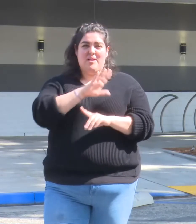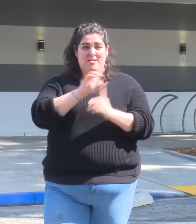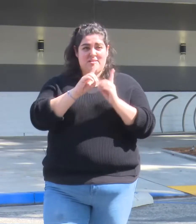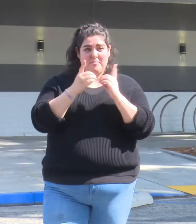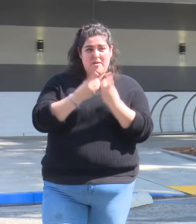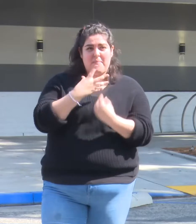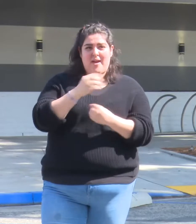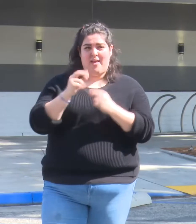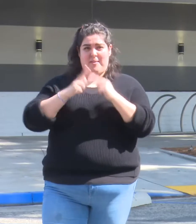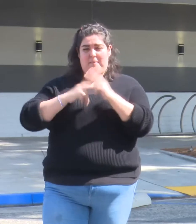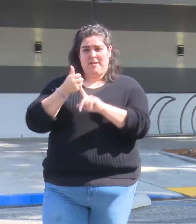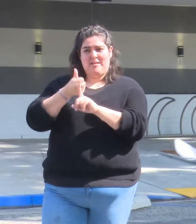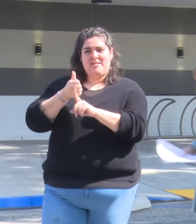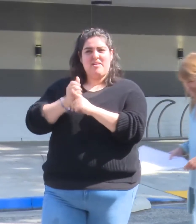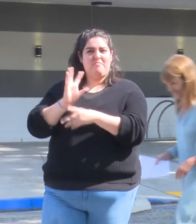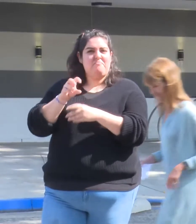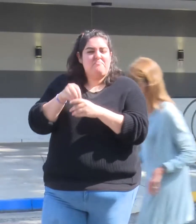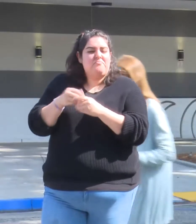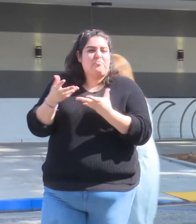Eric?